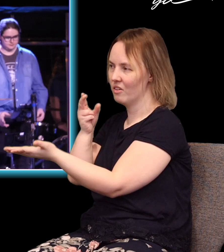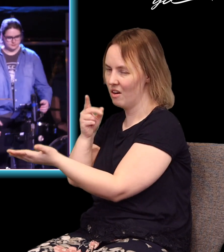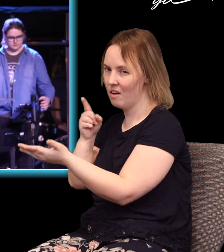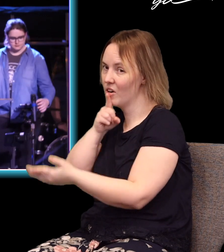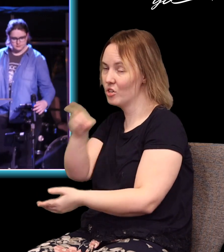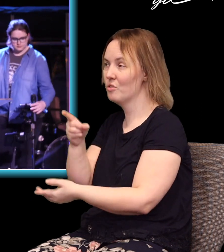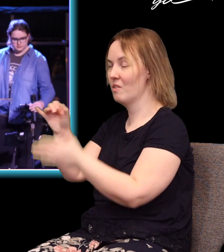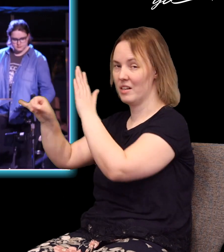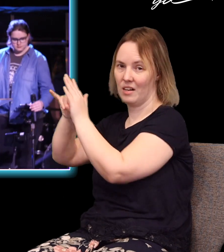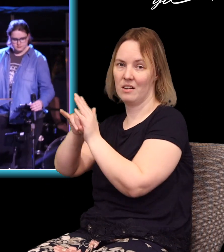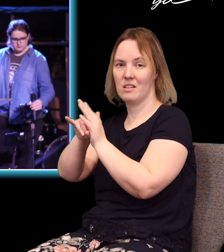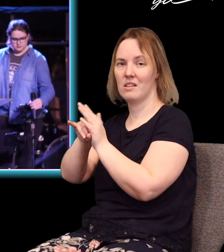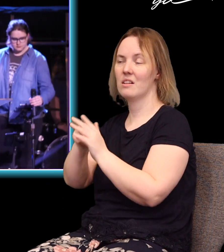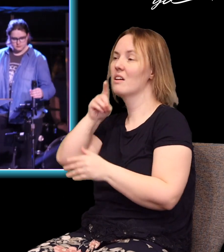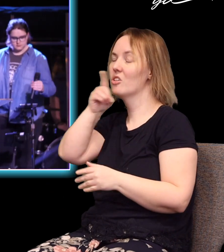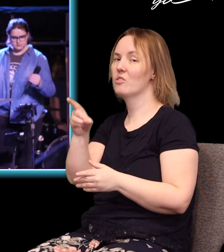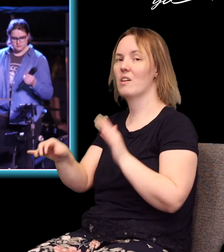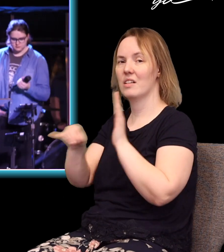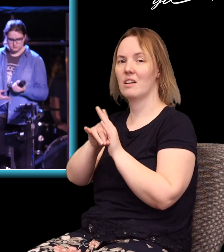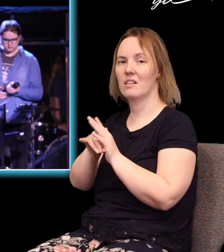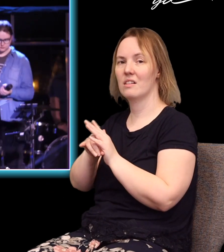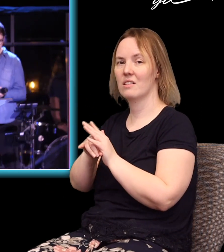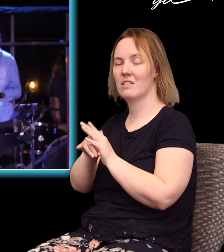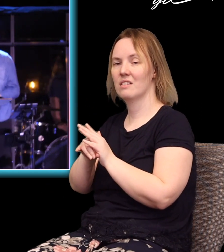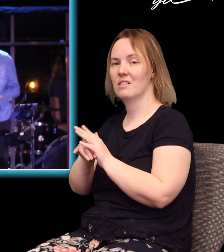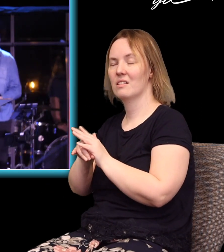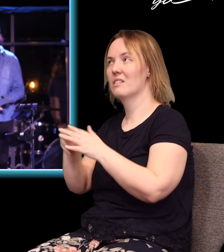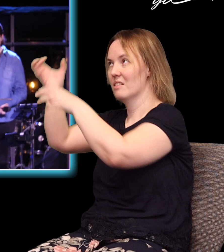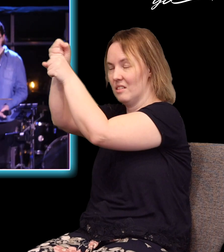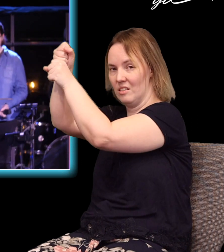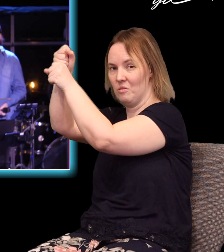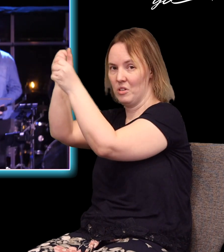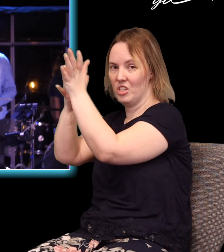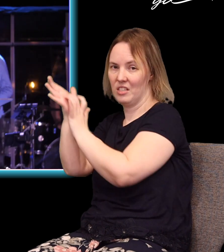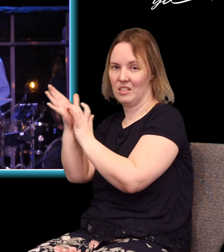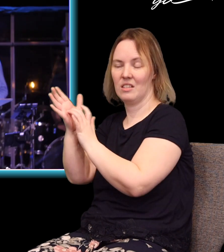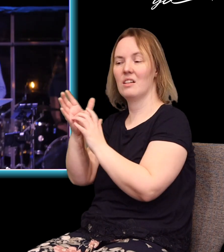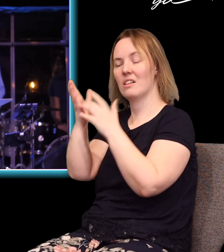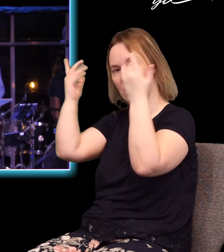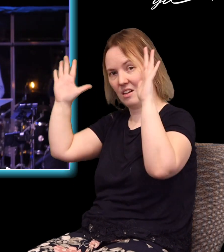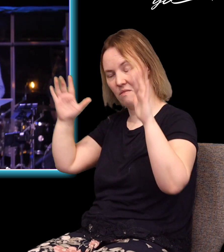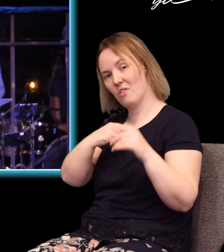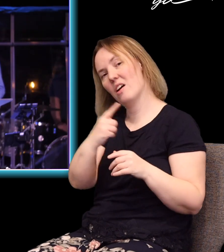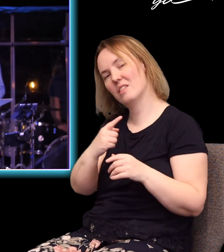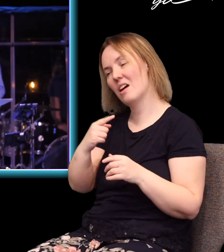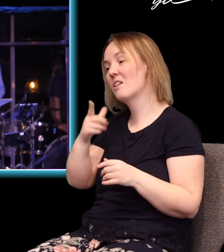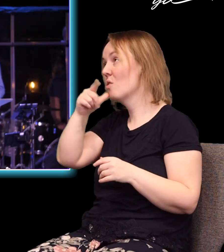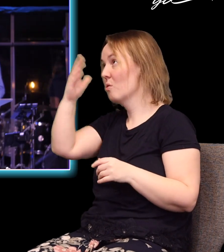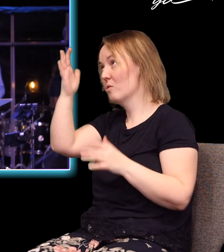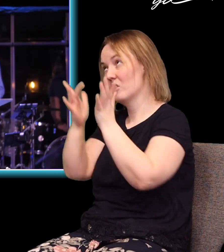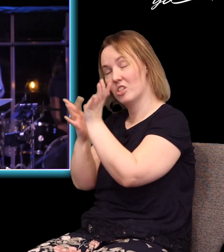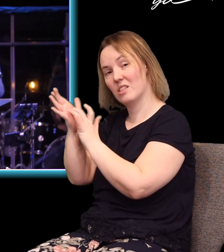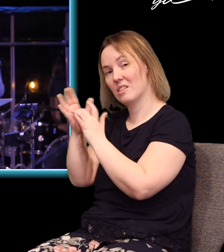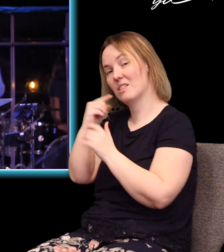true identity. And our true identity is rooted in what Jesus has done for us and who Jesus says